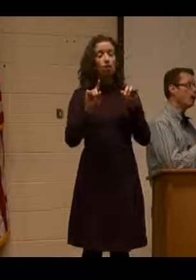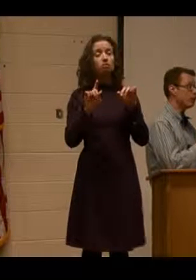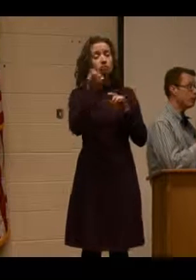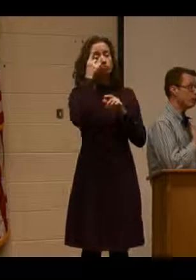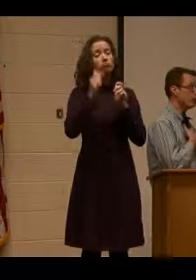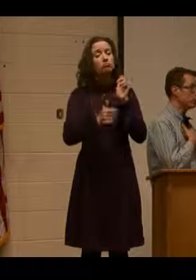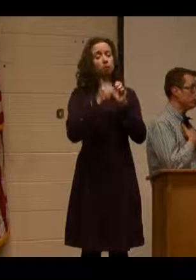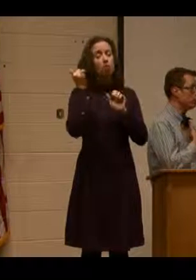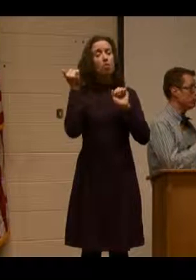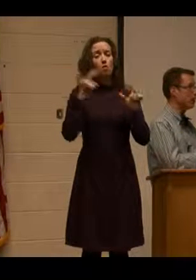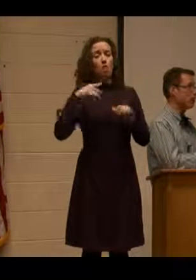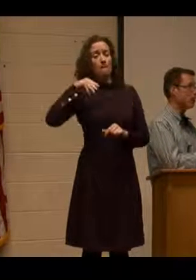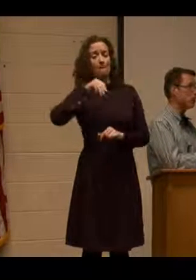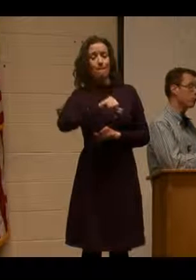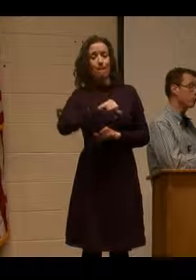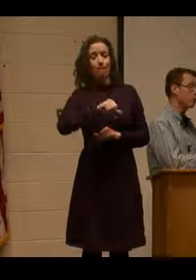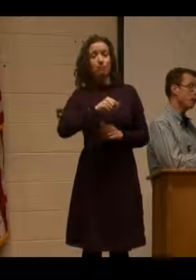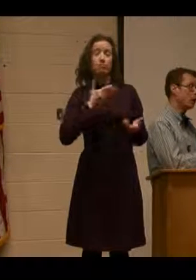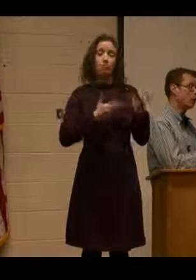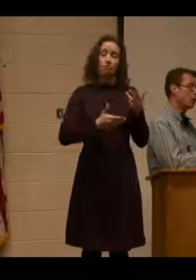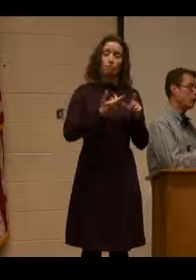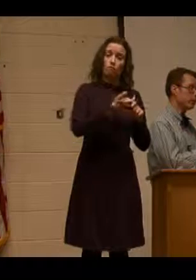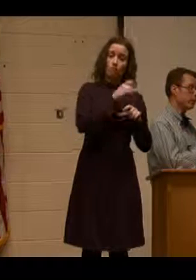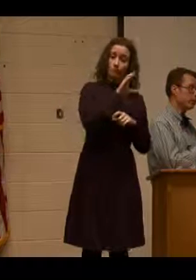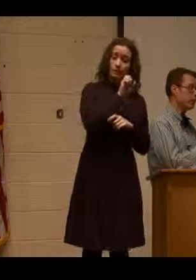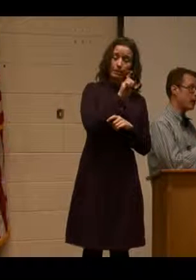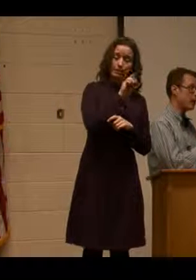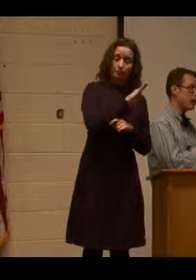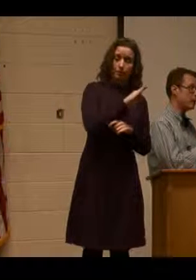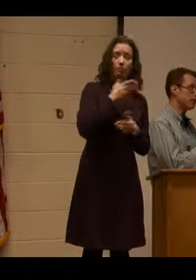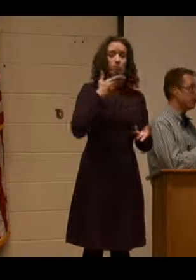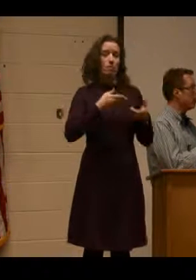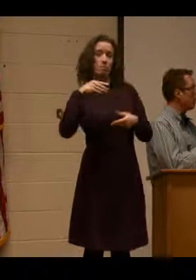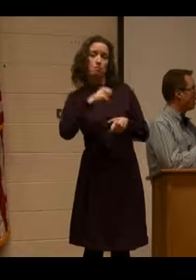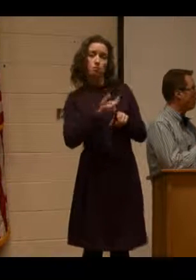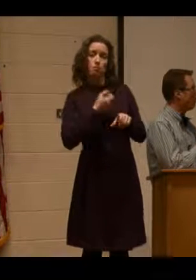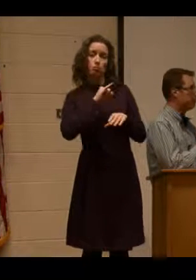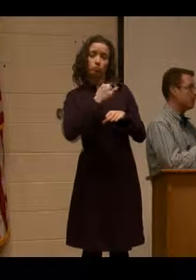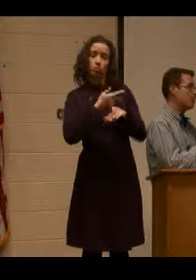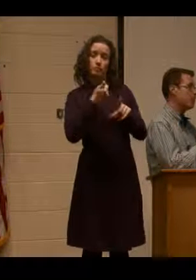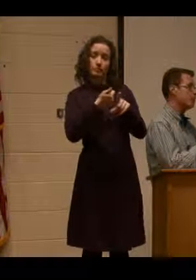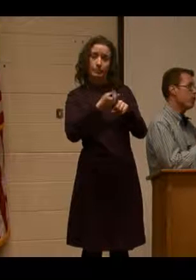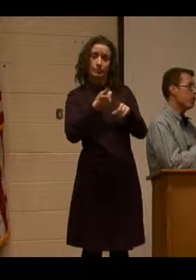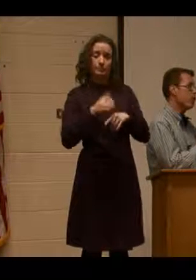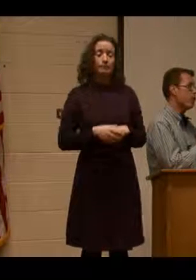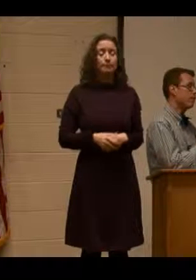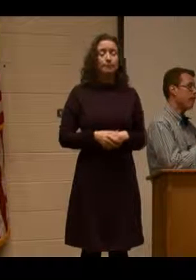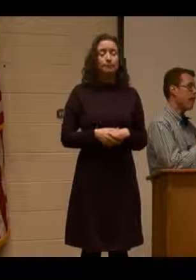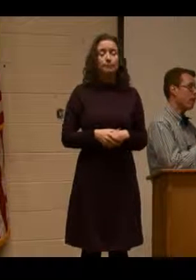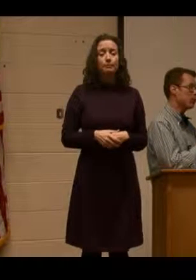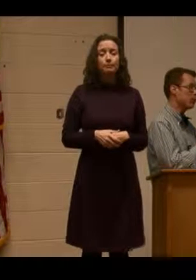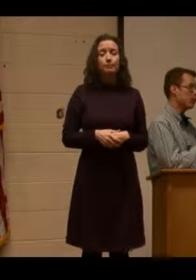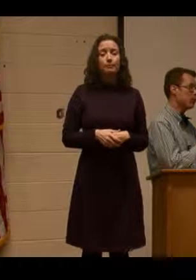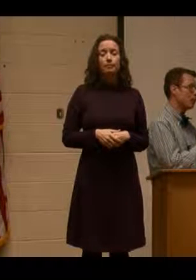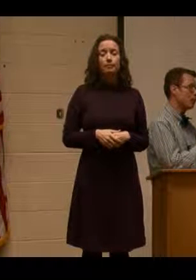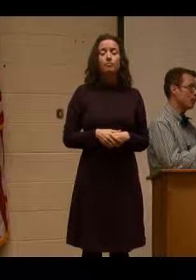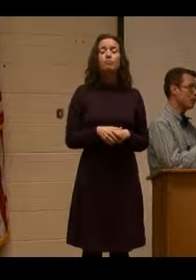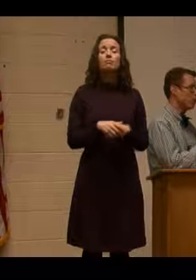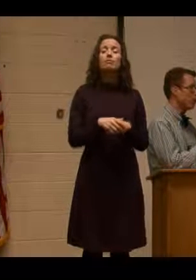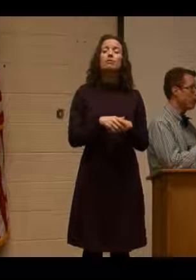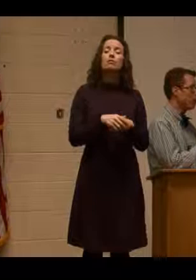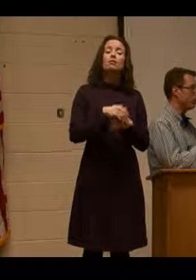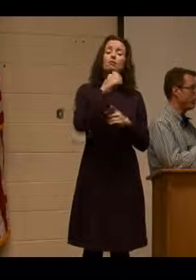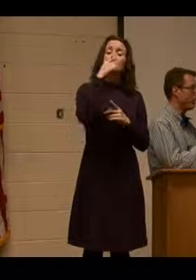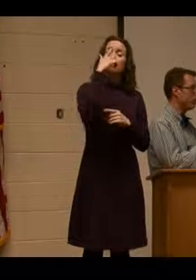through their job site. But because of the amount that they will be paid, which is